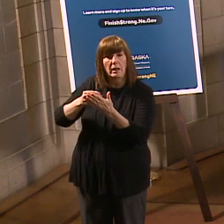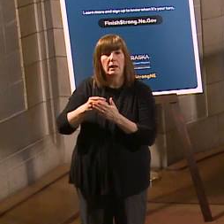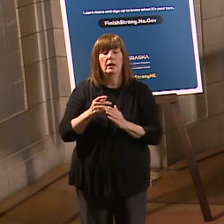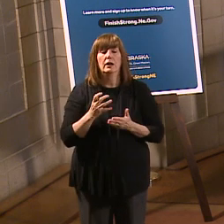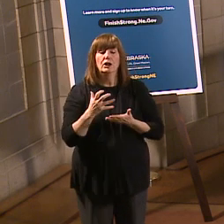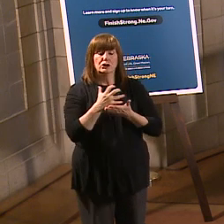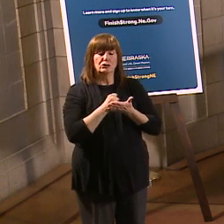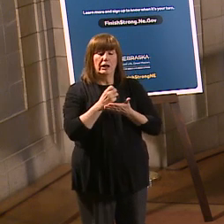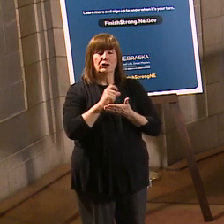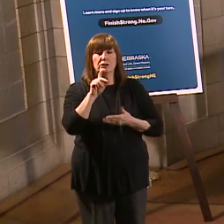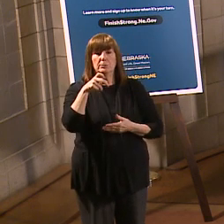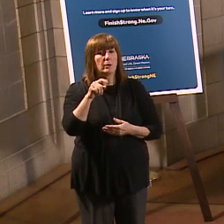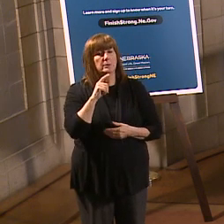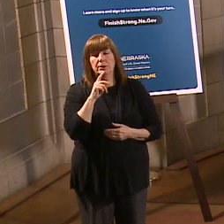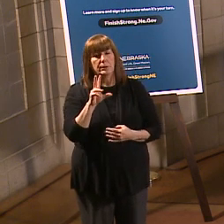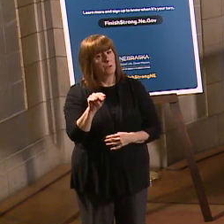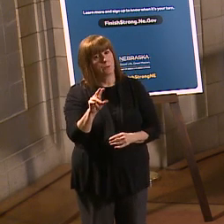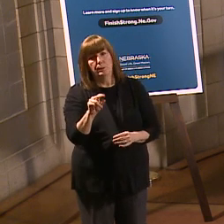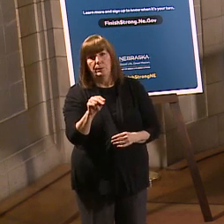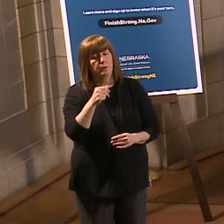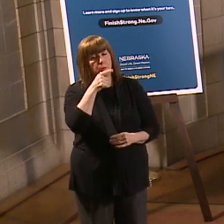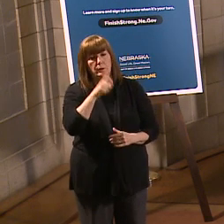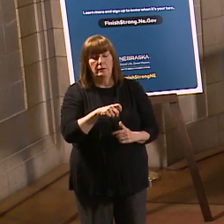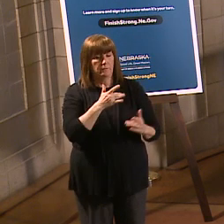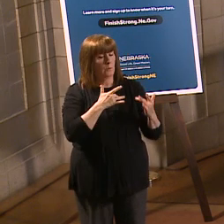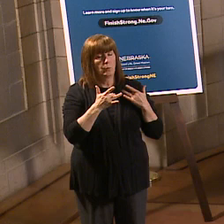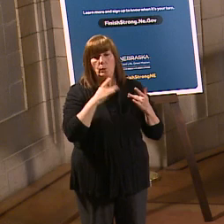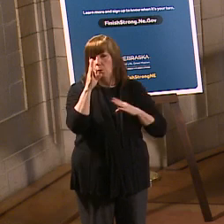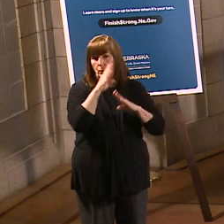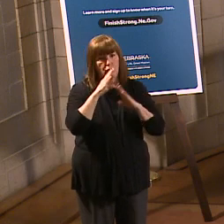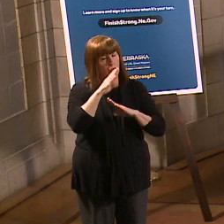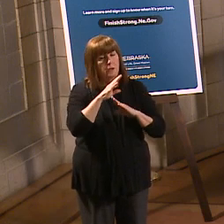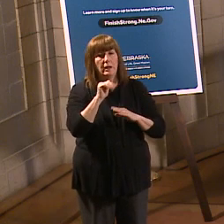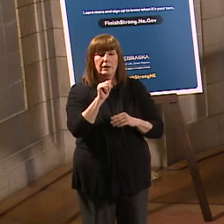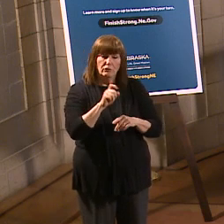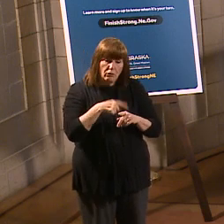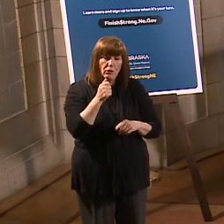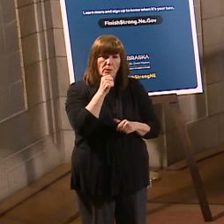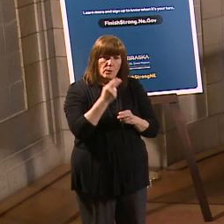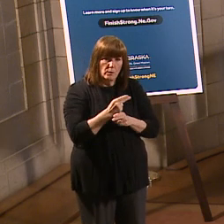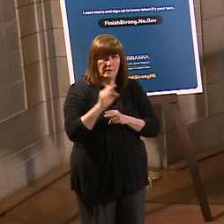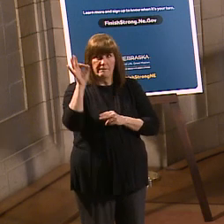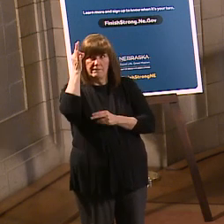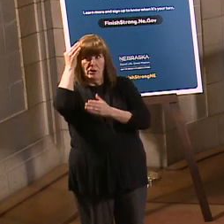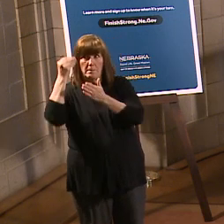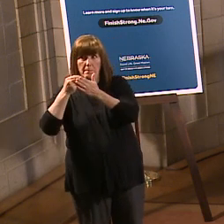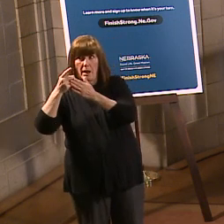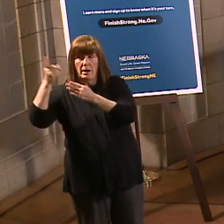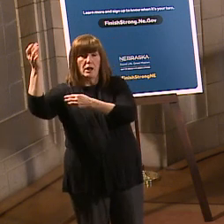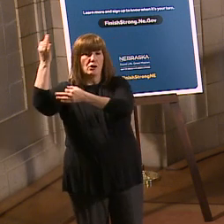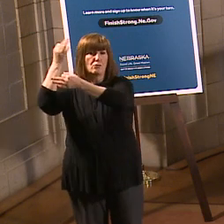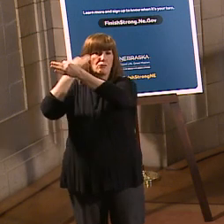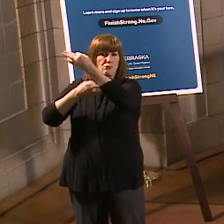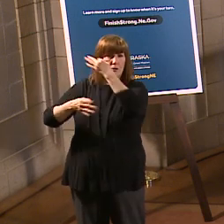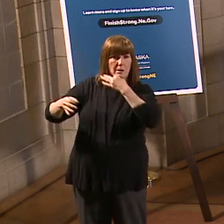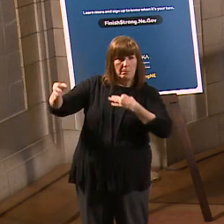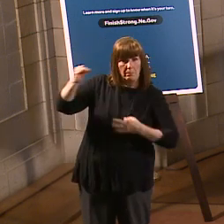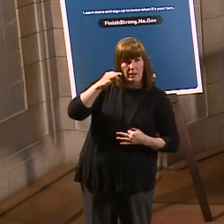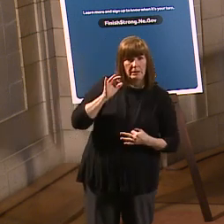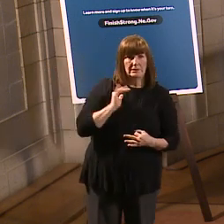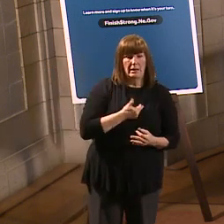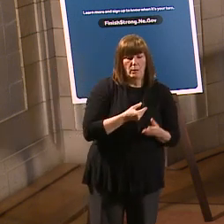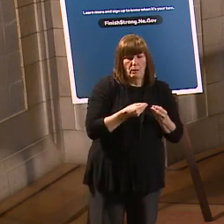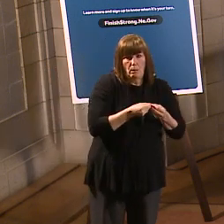saying, no, you're not going to have to worry about that as long as you're not using the federal dollars to replace dollars you would have lost because of a tax